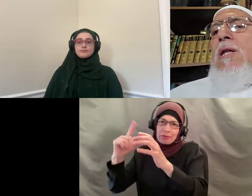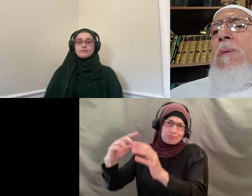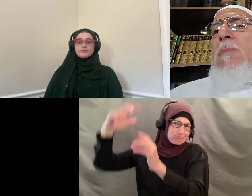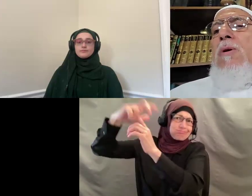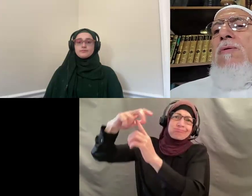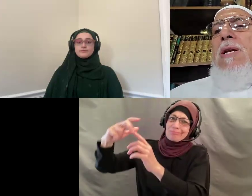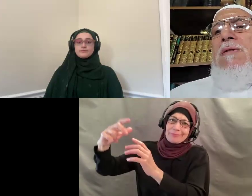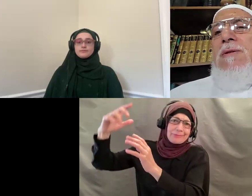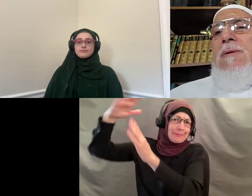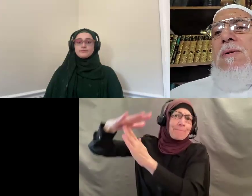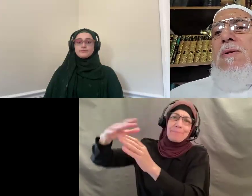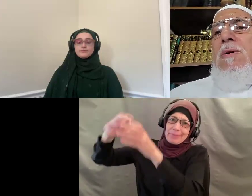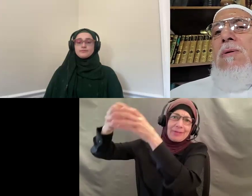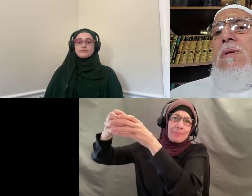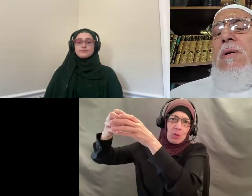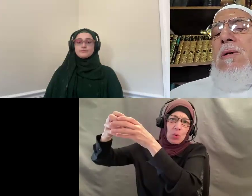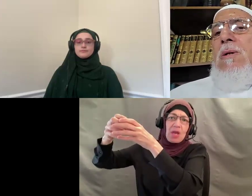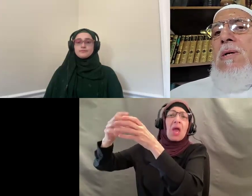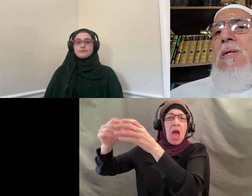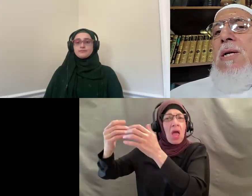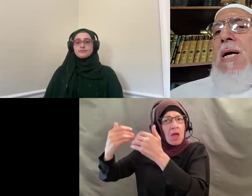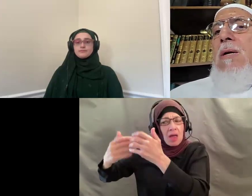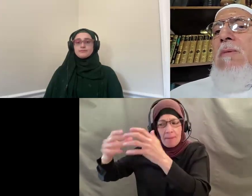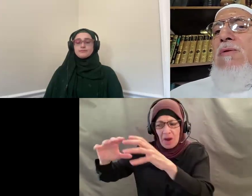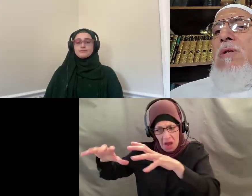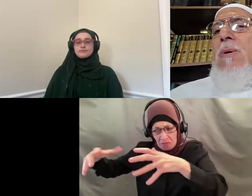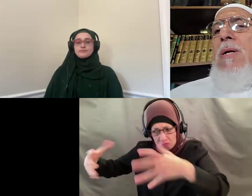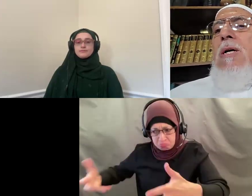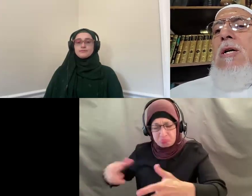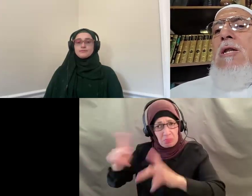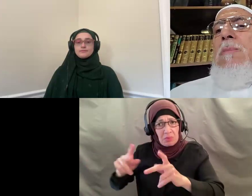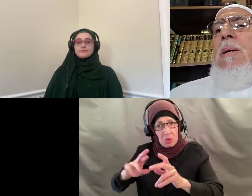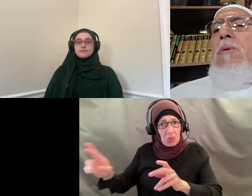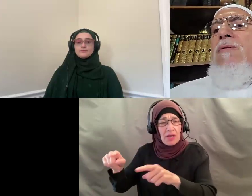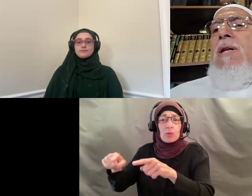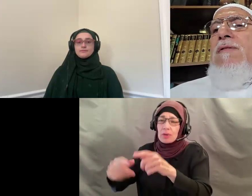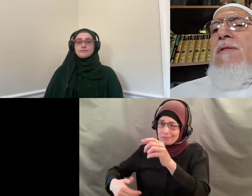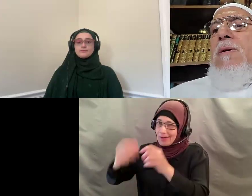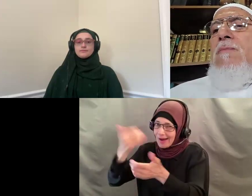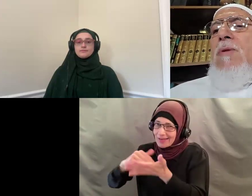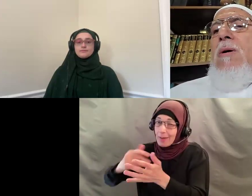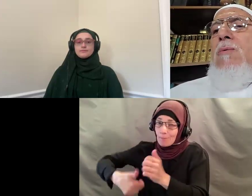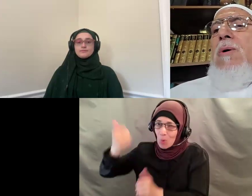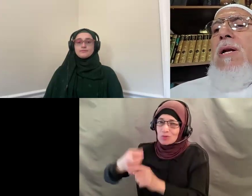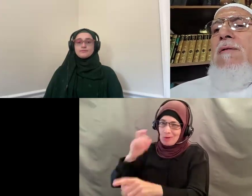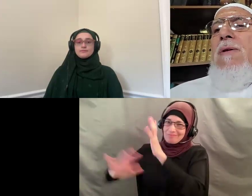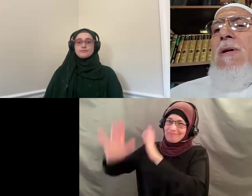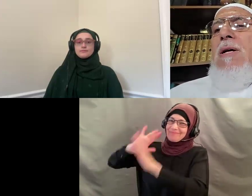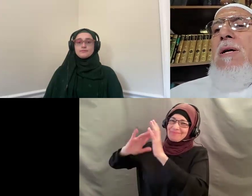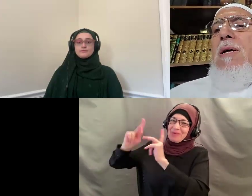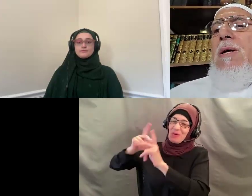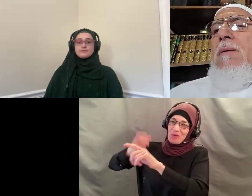And then the people of the left, this is in ayah number 41, the people of the left will